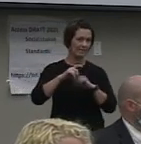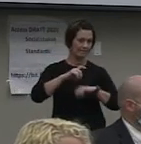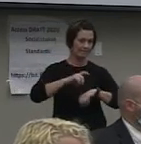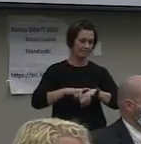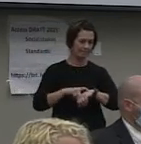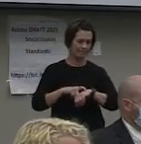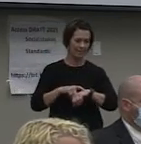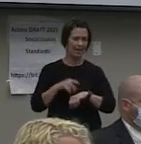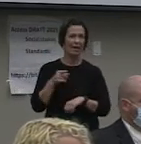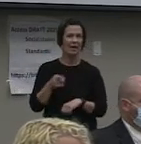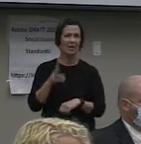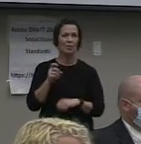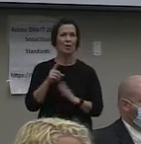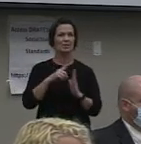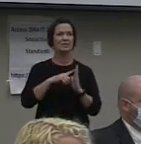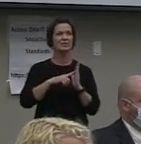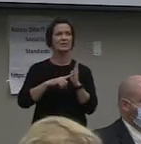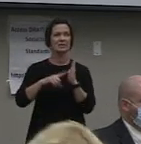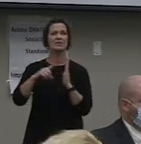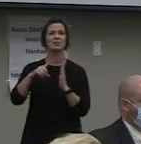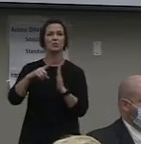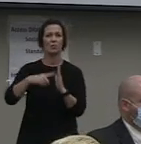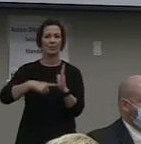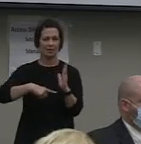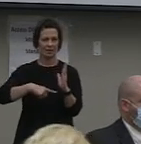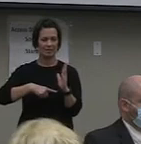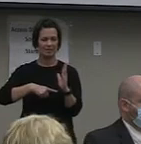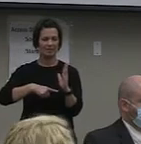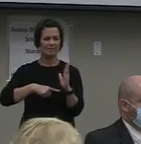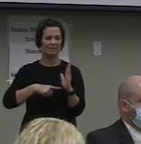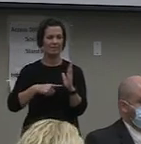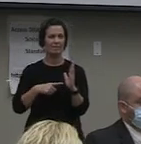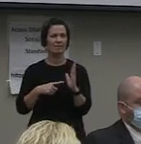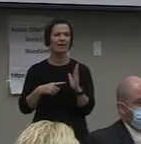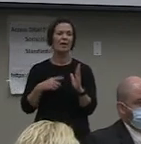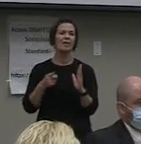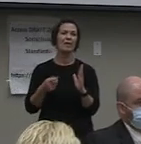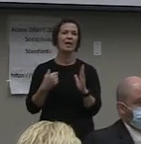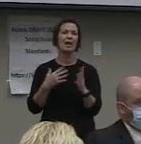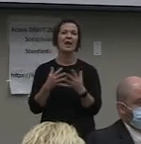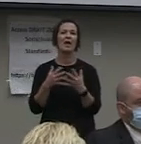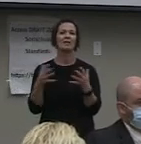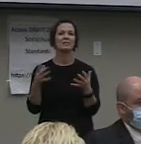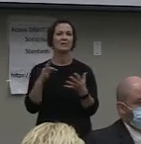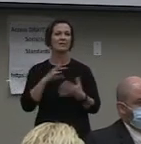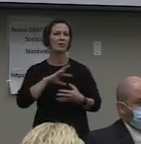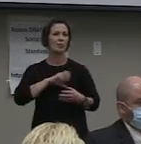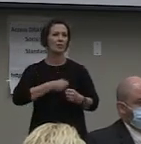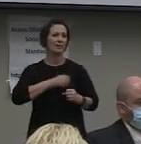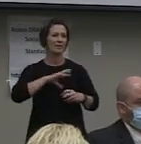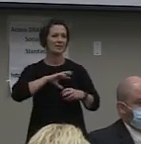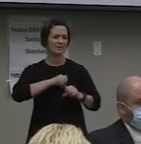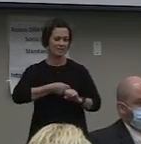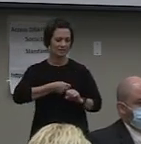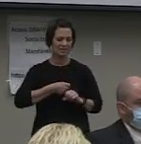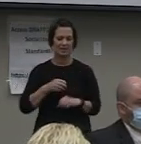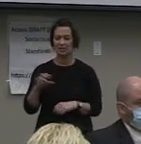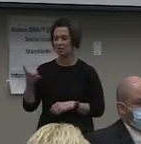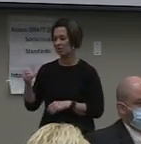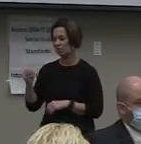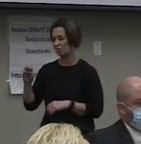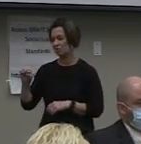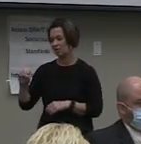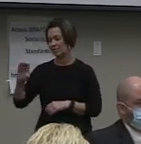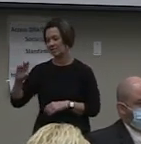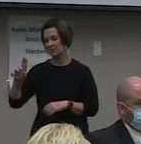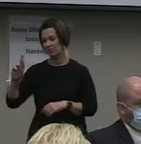been discriminated against a lot, and they had their own sets of grievances. And James Curley realized that he